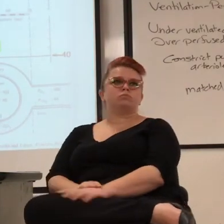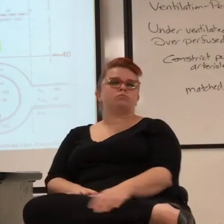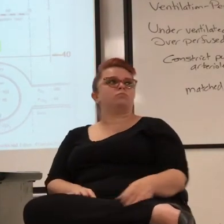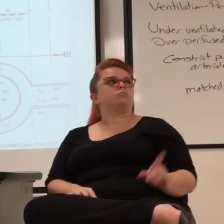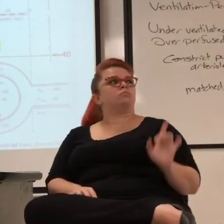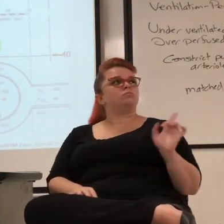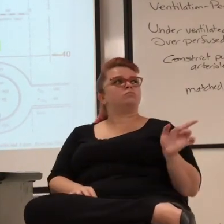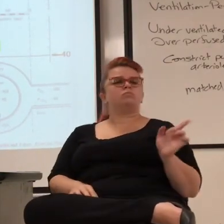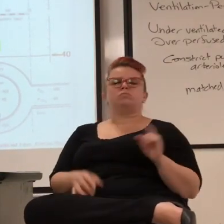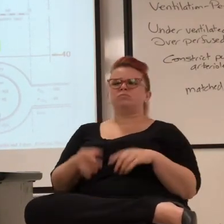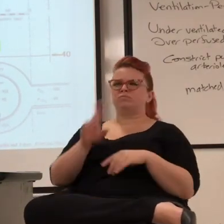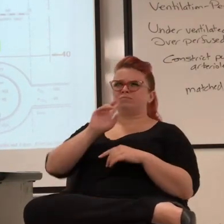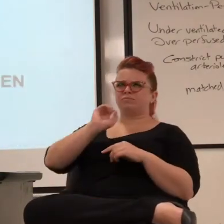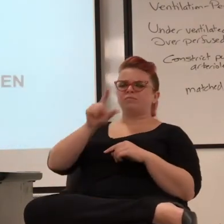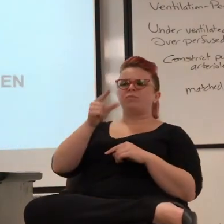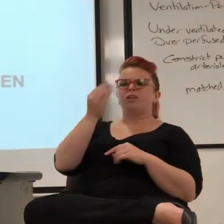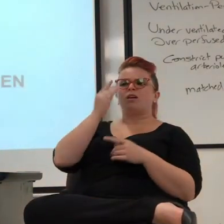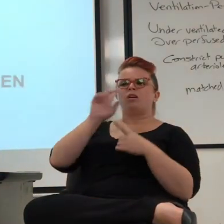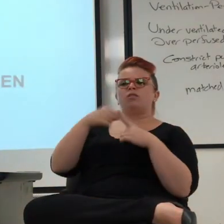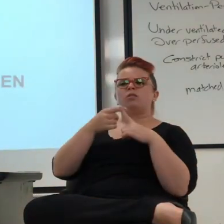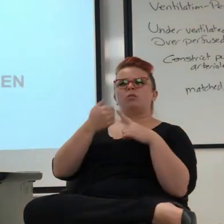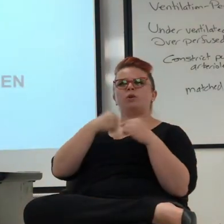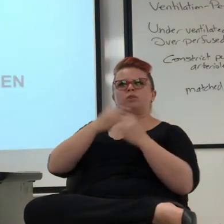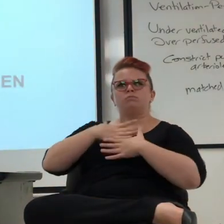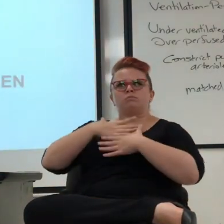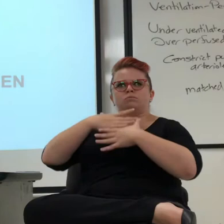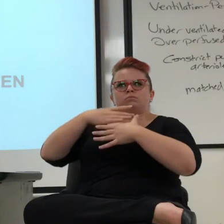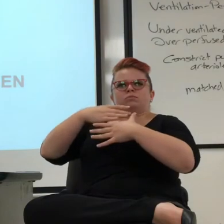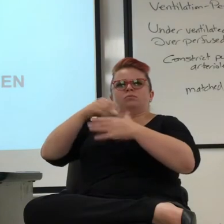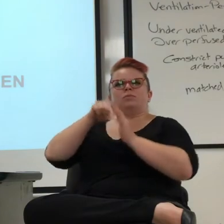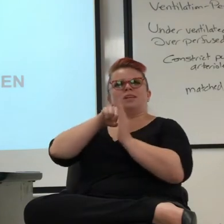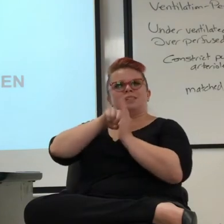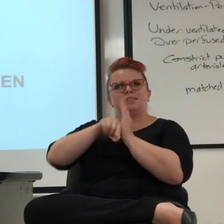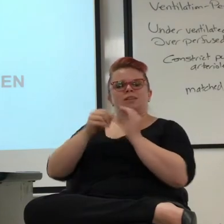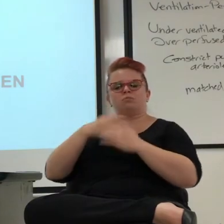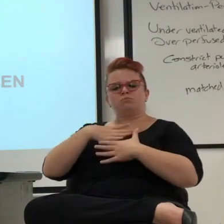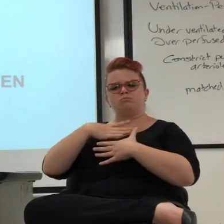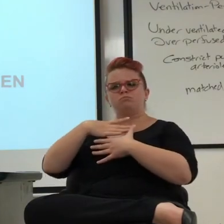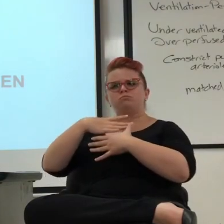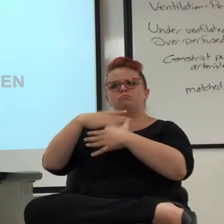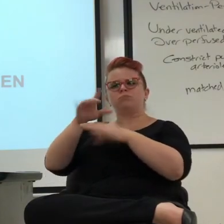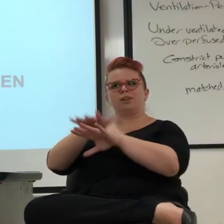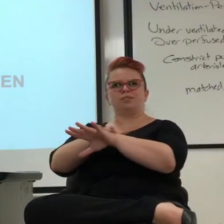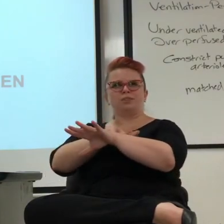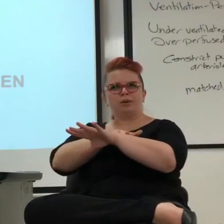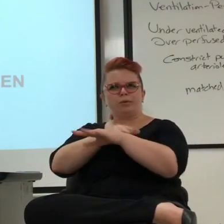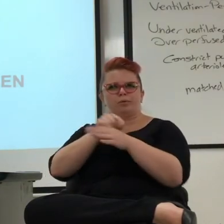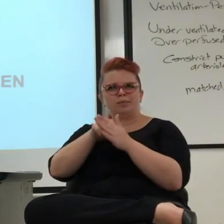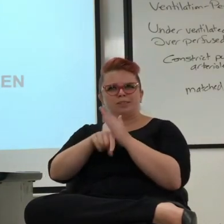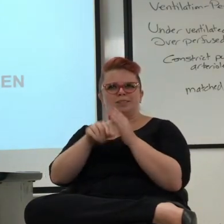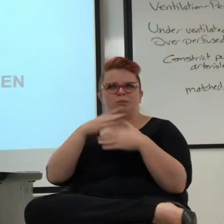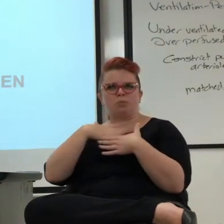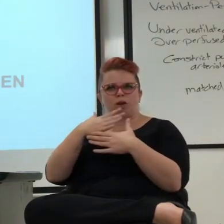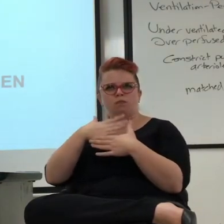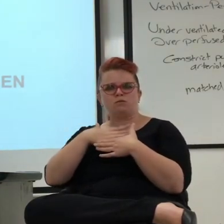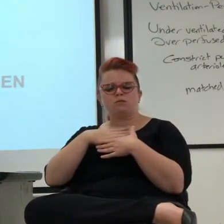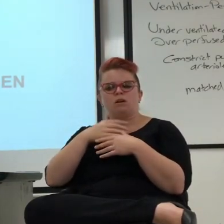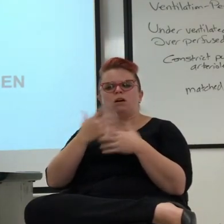Yeah. So, you know when you take deep breaths and you take a long time in and out? Yeah. So,